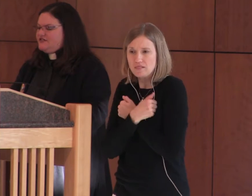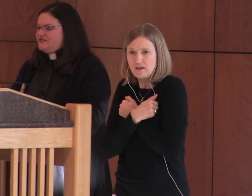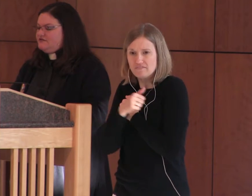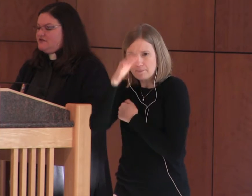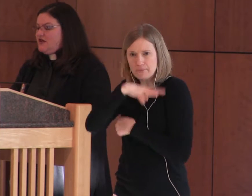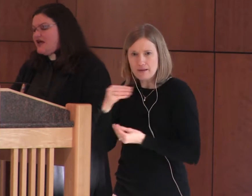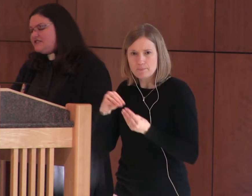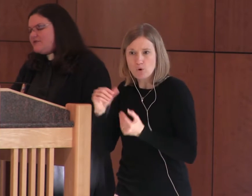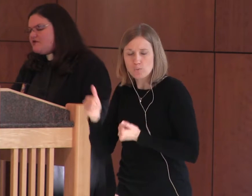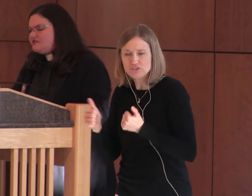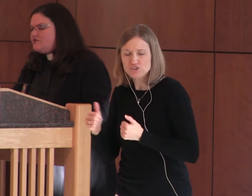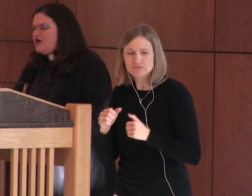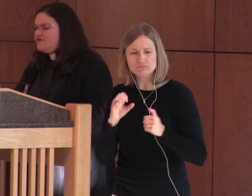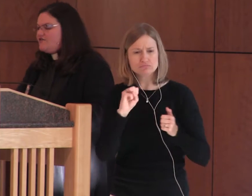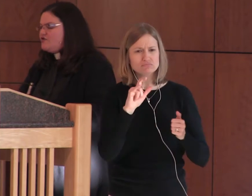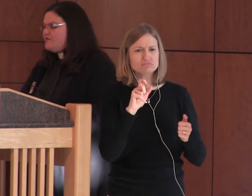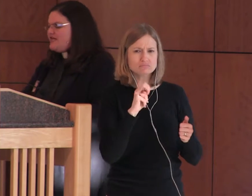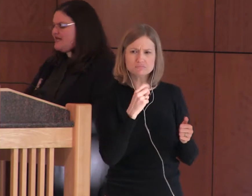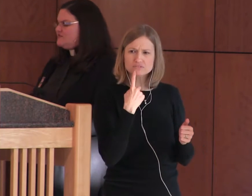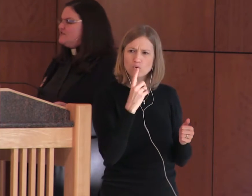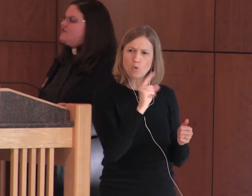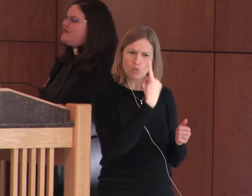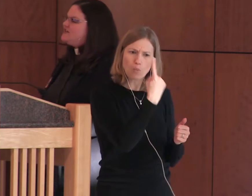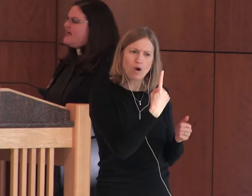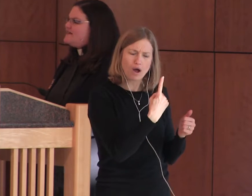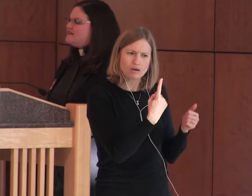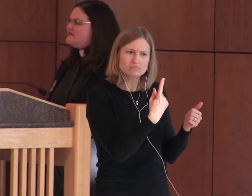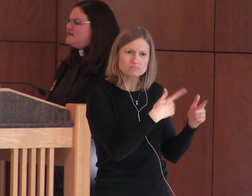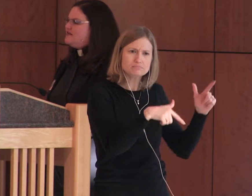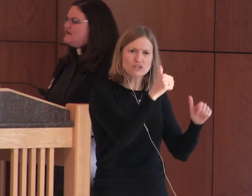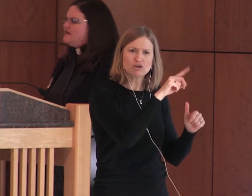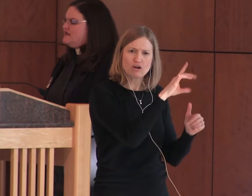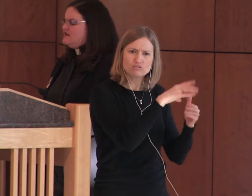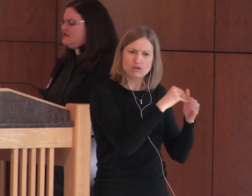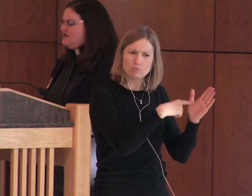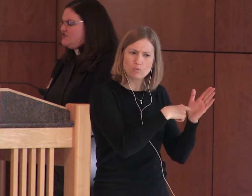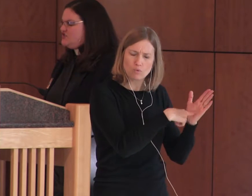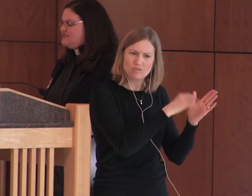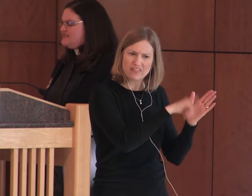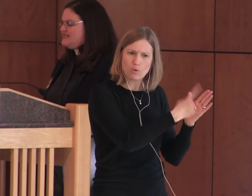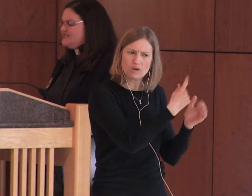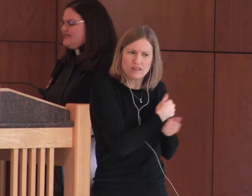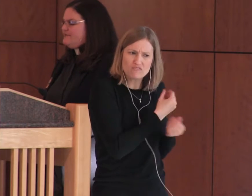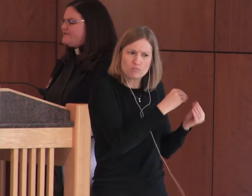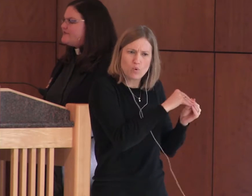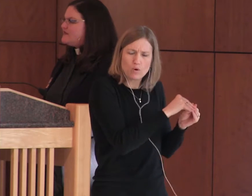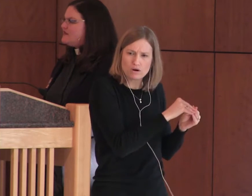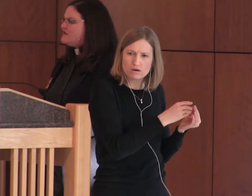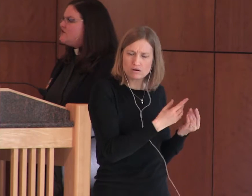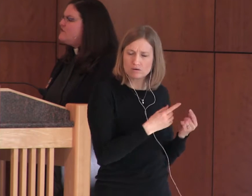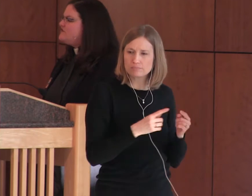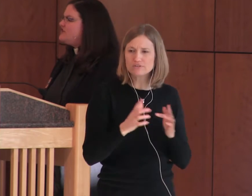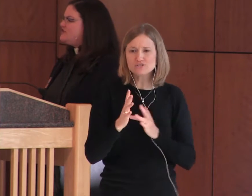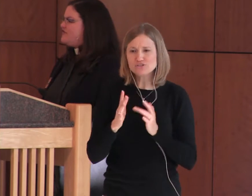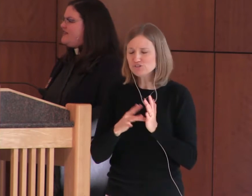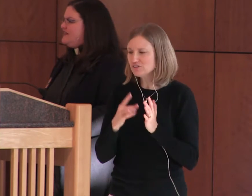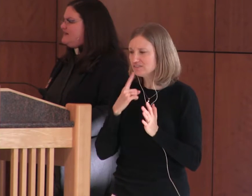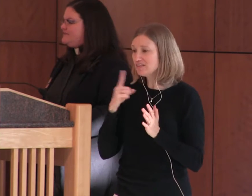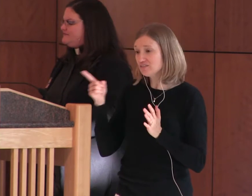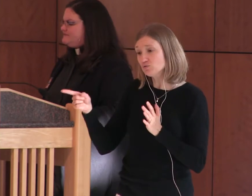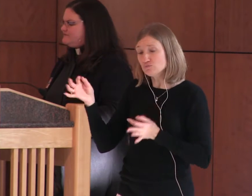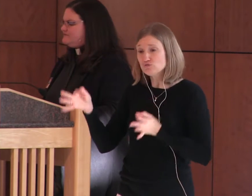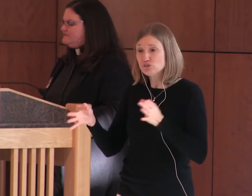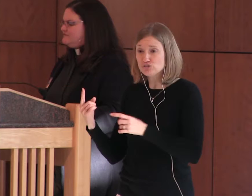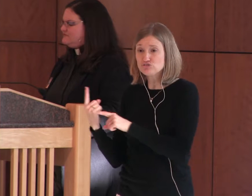Simon answered, "I suppose the one for whom he canceled the greater debt." And Jesus said to him, "You have judged